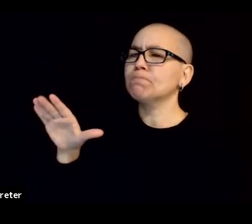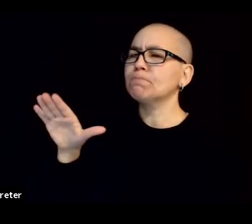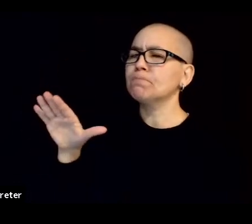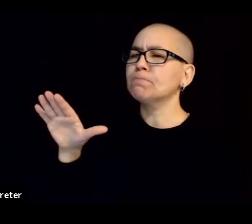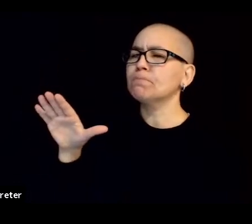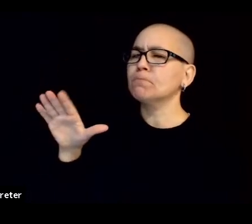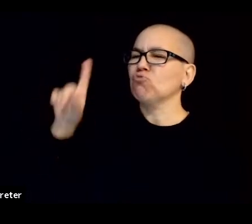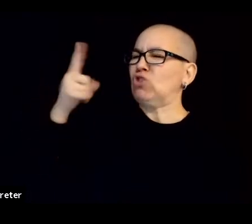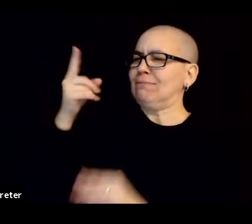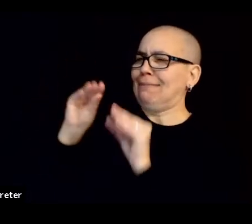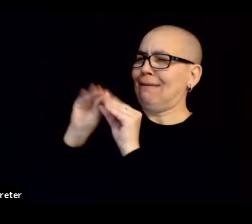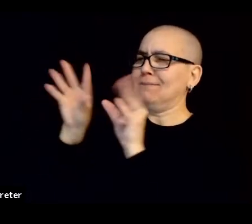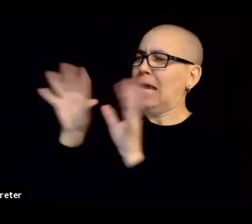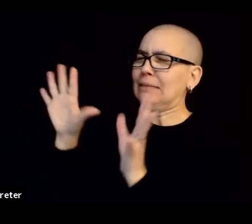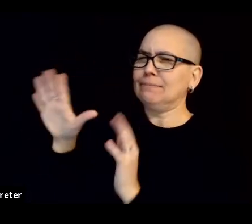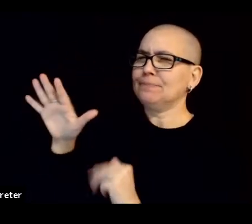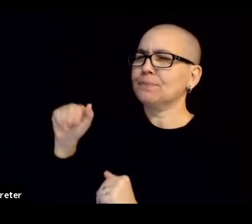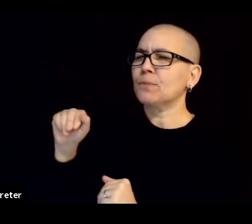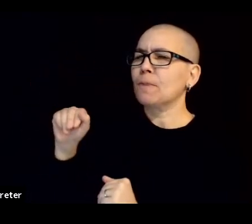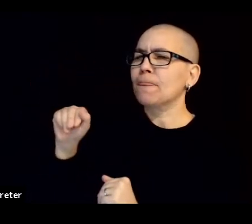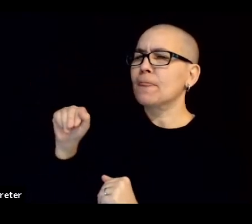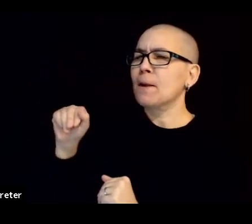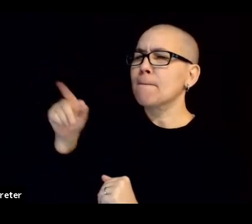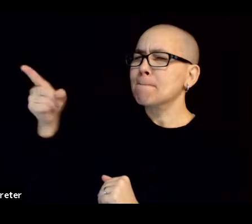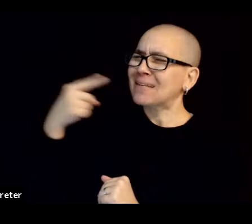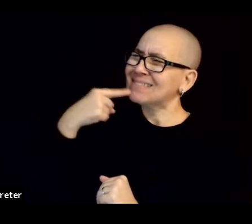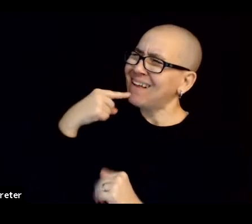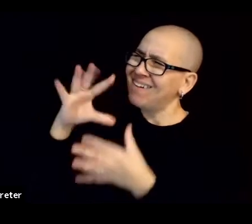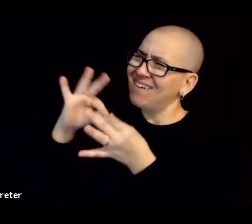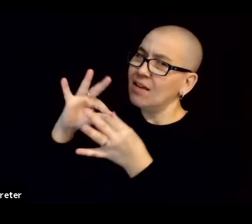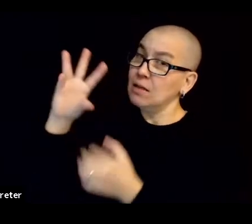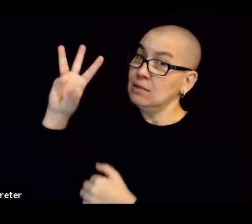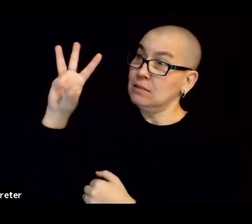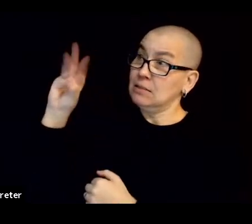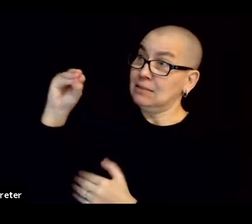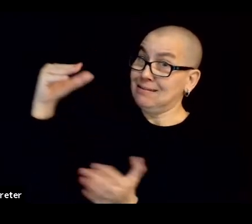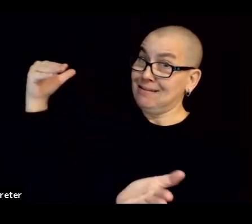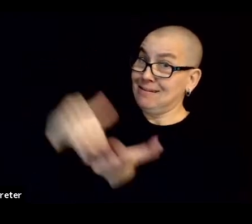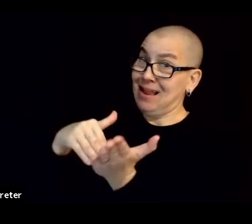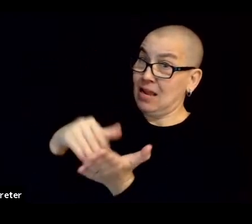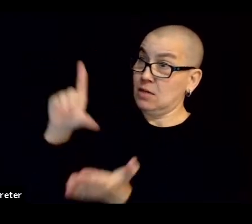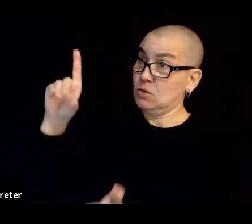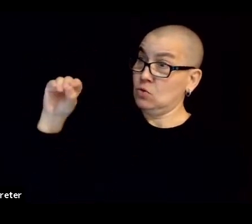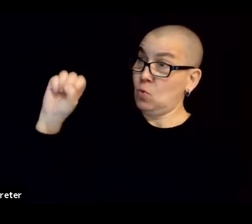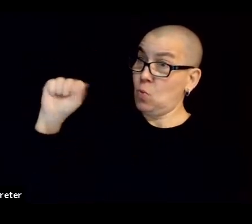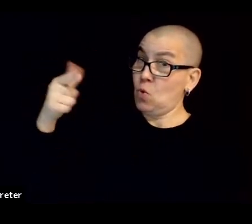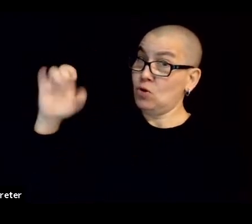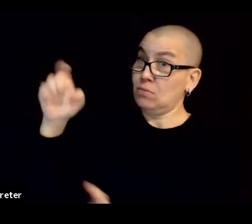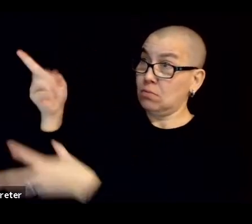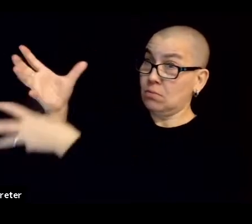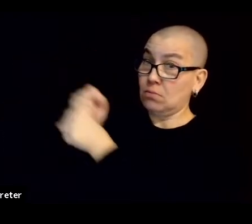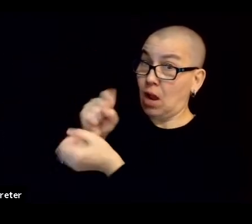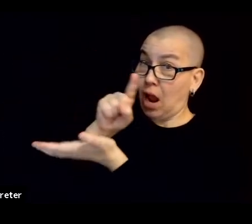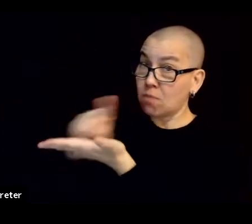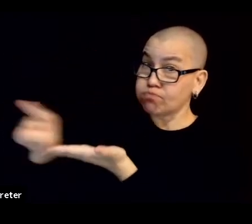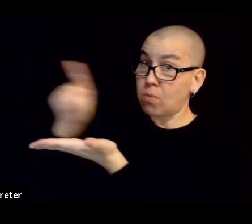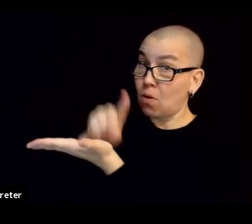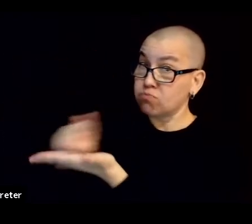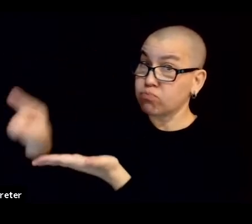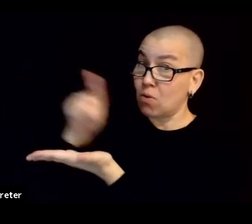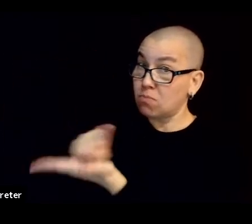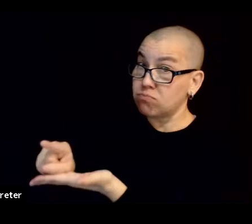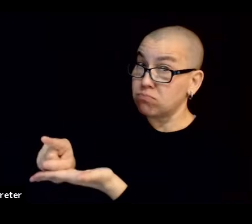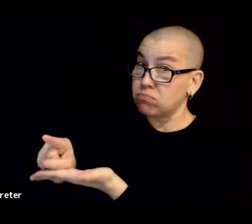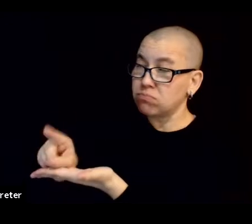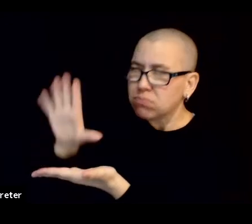around 60,000 doses a week of the vaccine. Is there a certain number of those being allocated specifically for this pilot program for